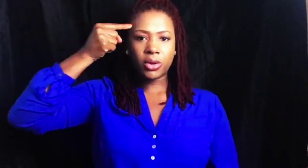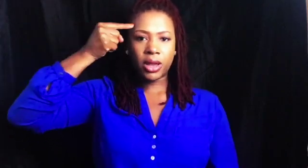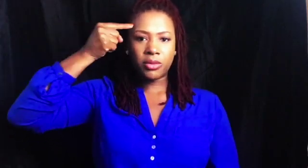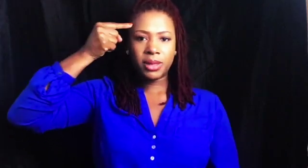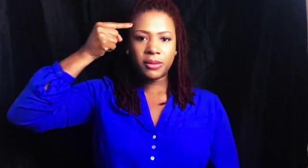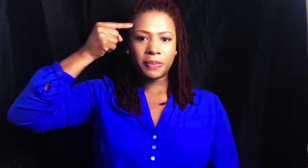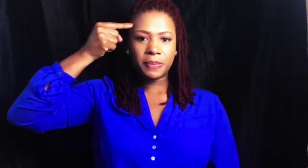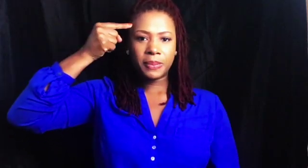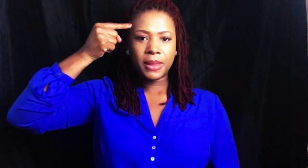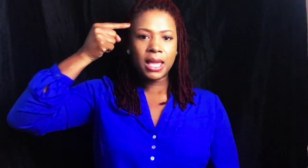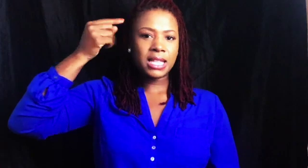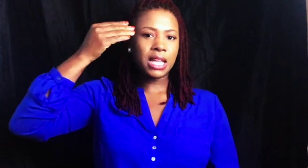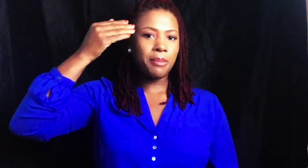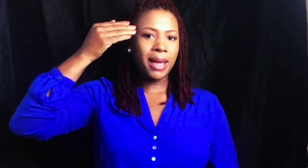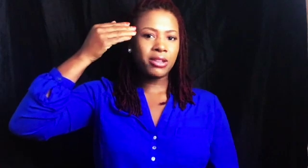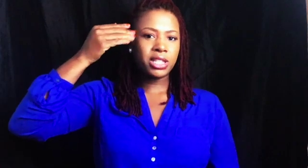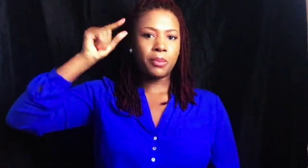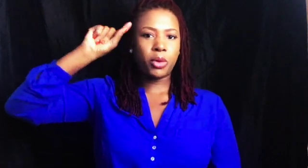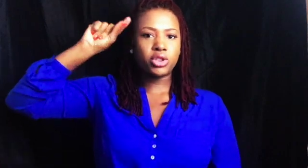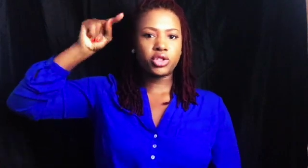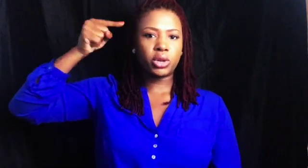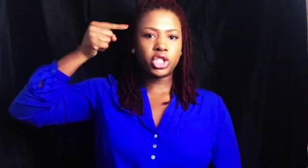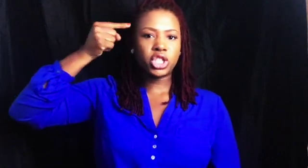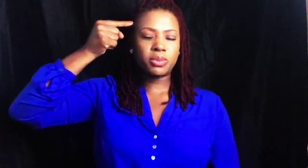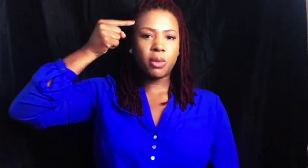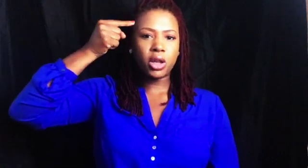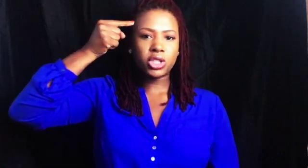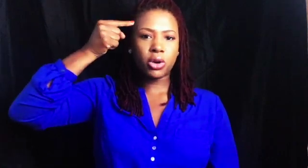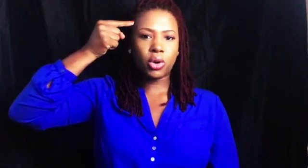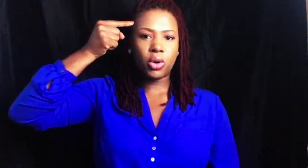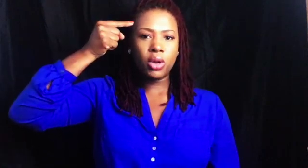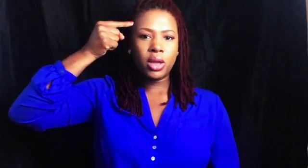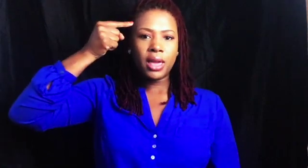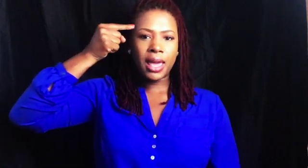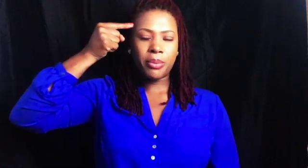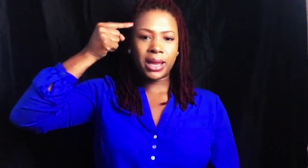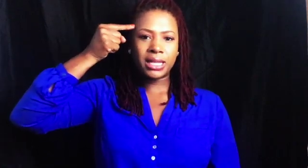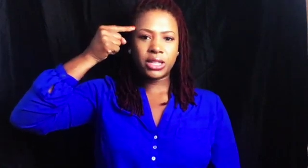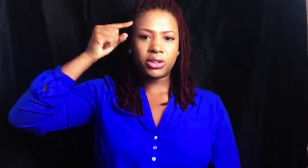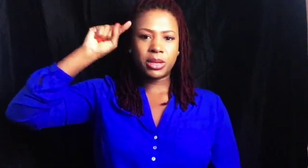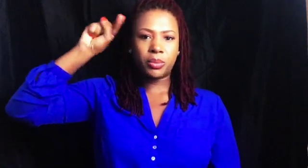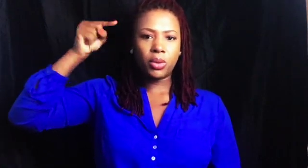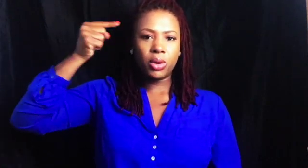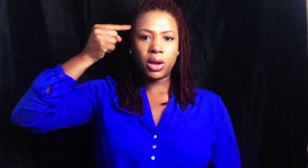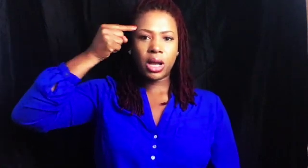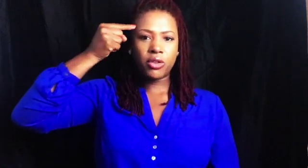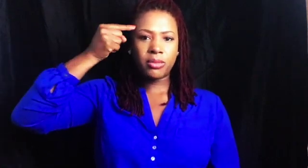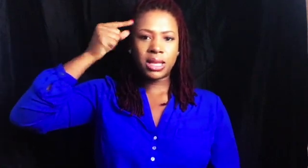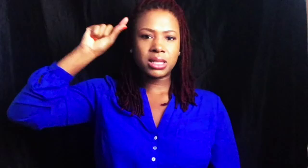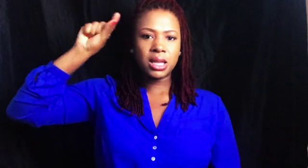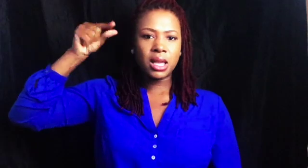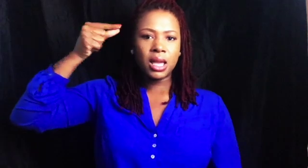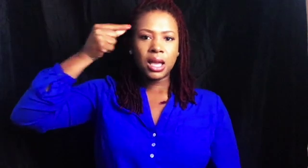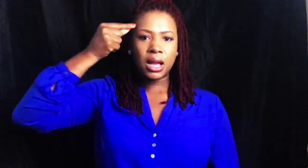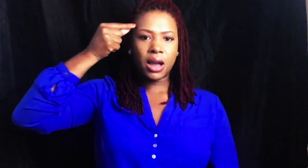government. It's up by your temple, and you're just doing a small circle and bringing it to your temple. Government,